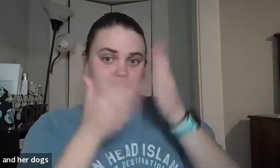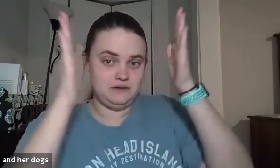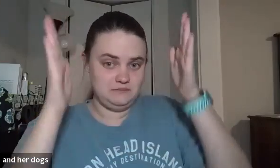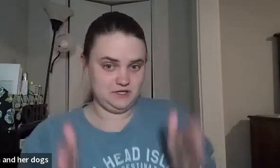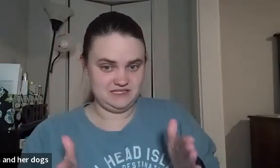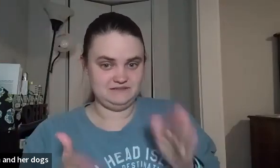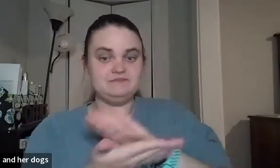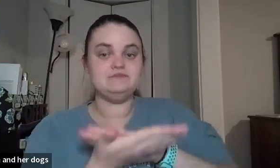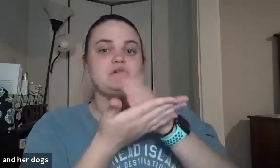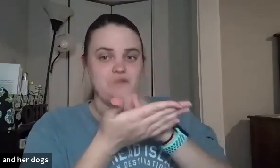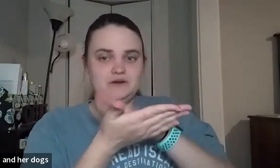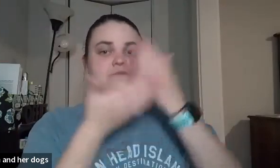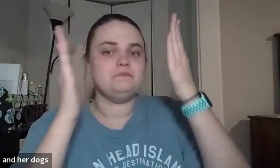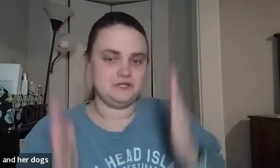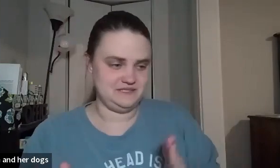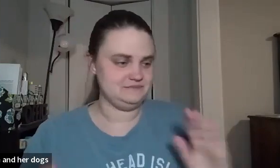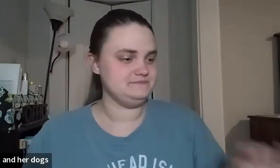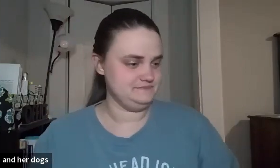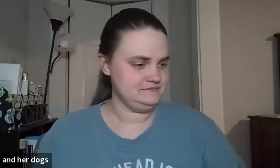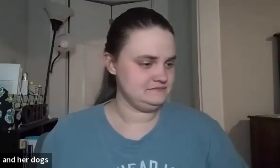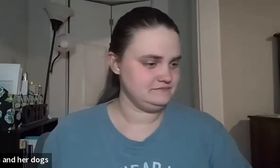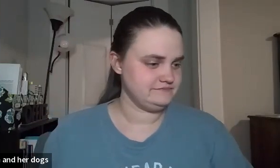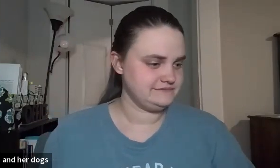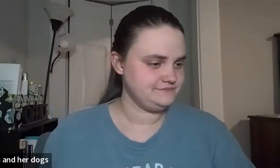Cook, person. Cook, person.